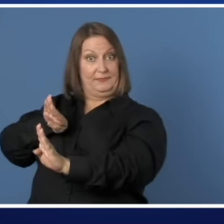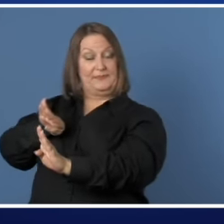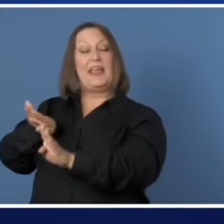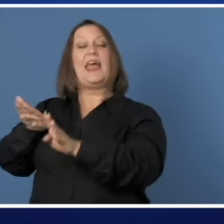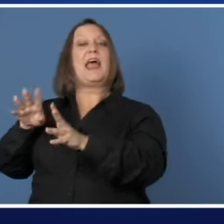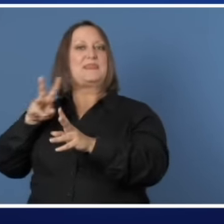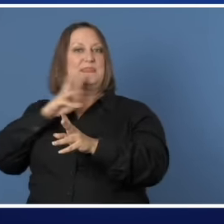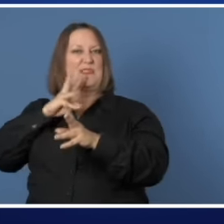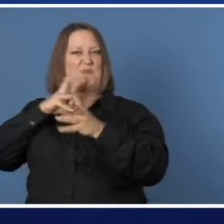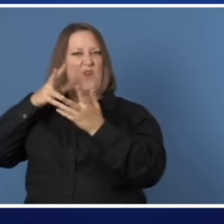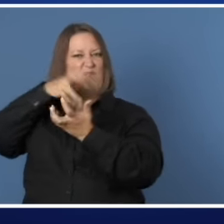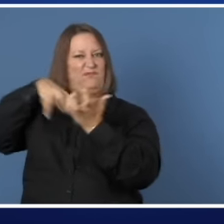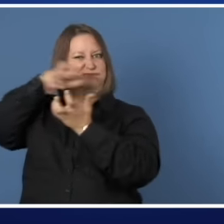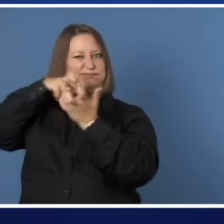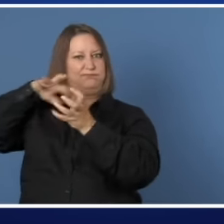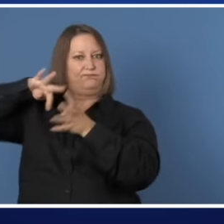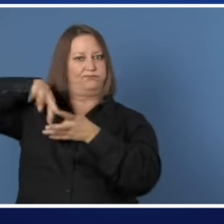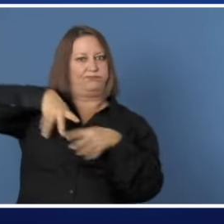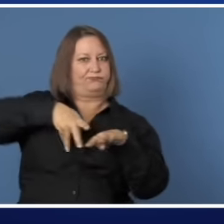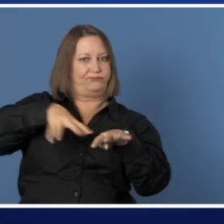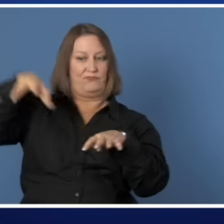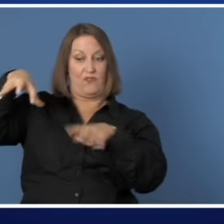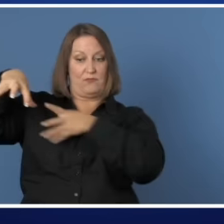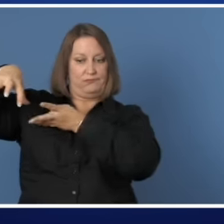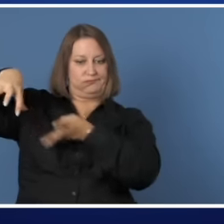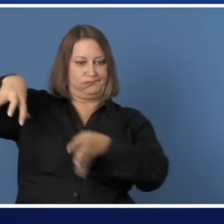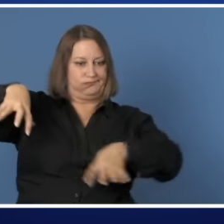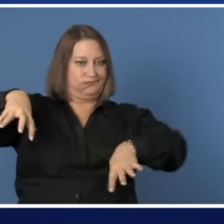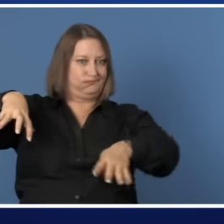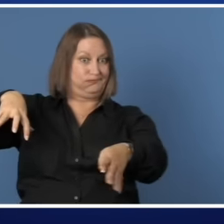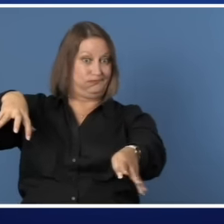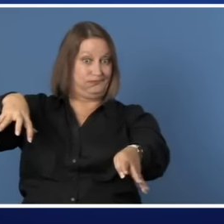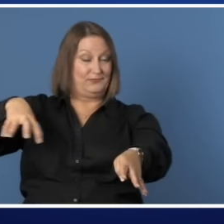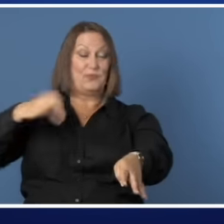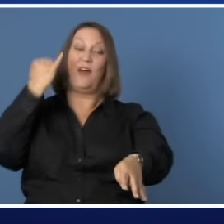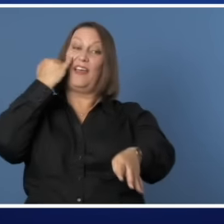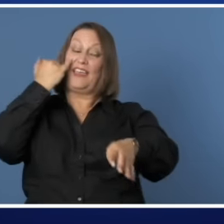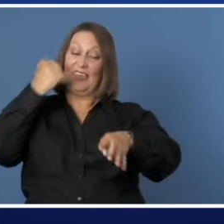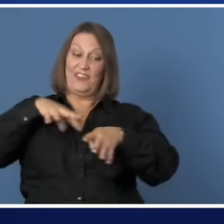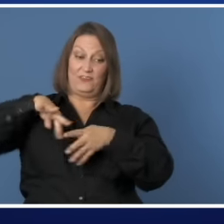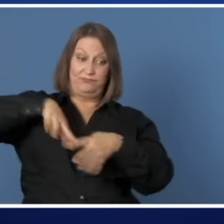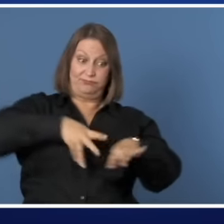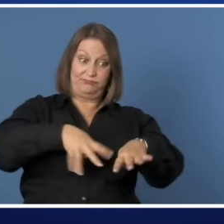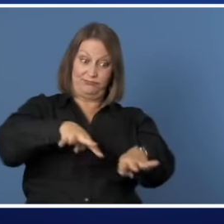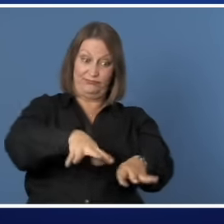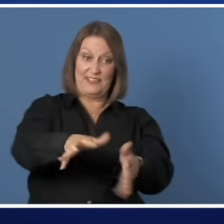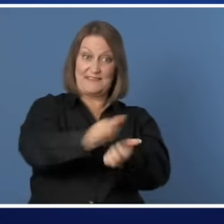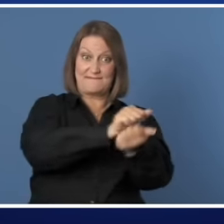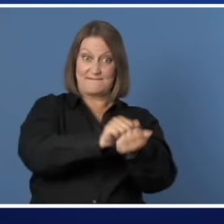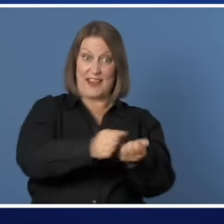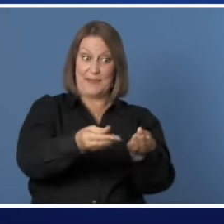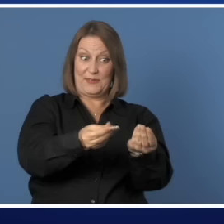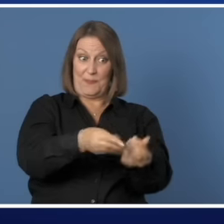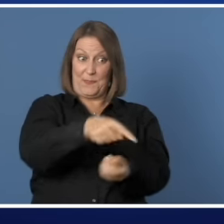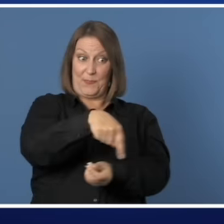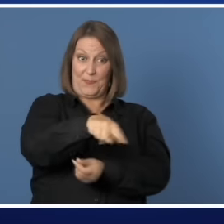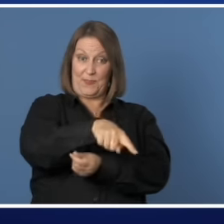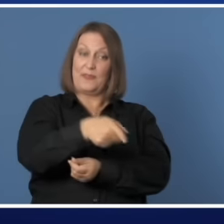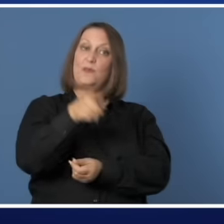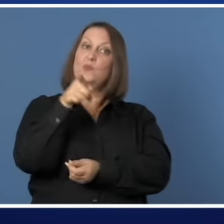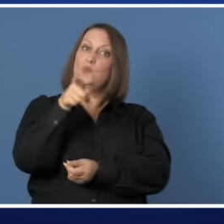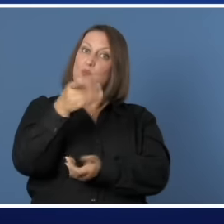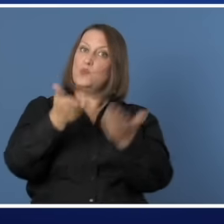flow around buildings. Remember, if you build walls to divert debris flow and the